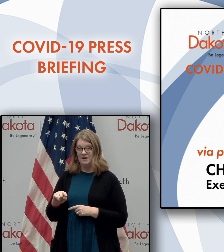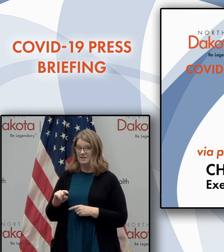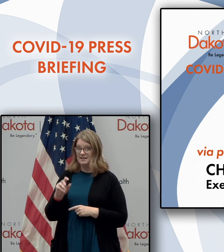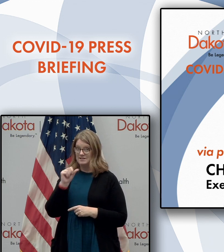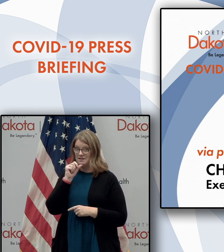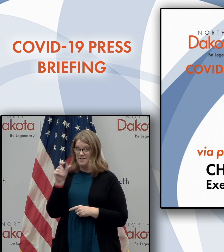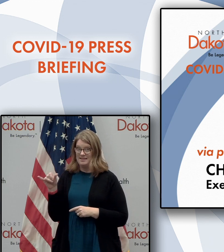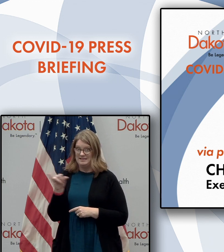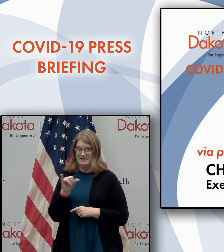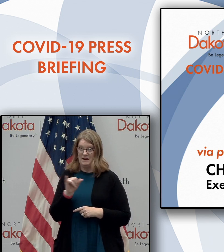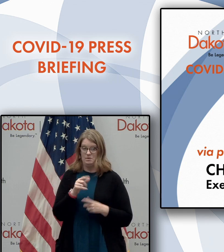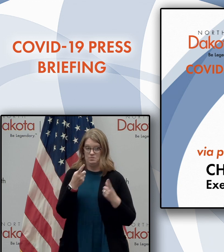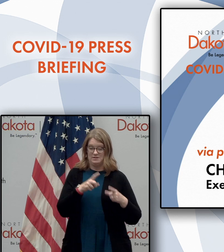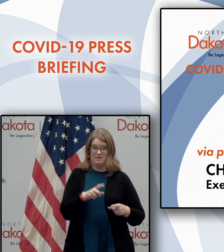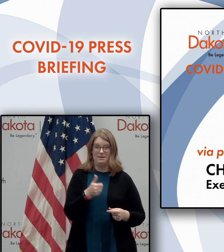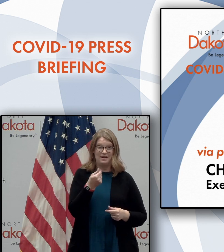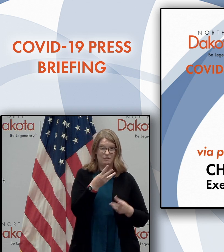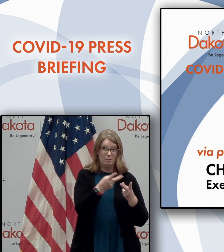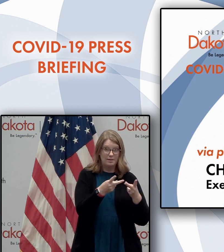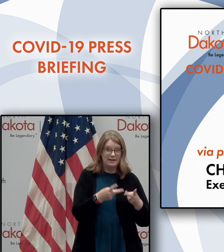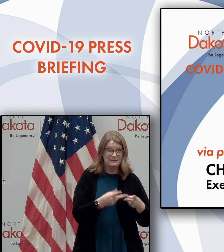facilities today, and